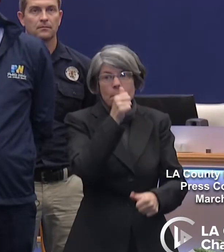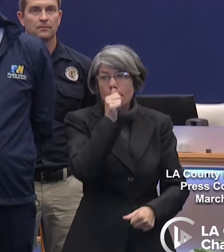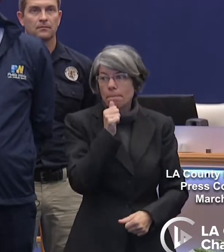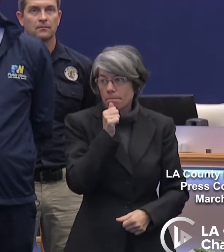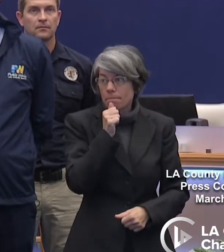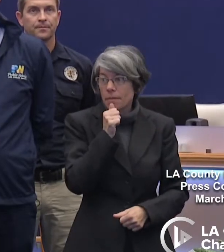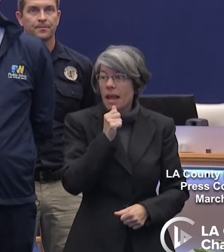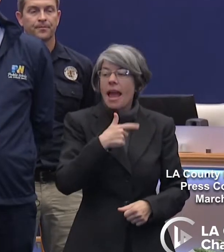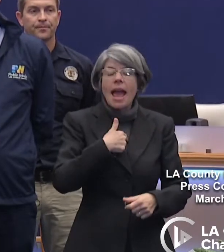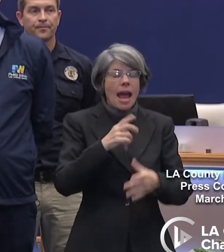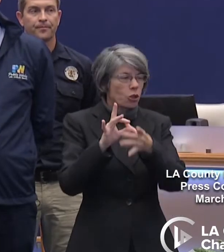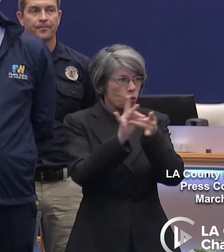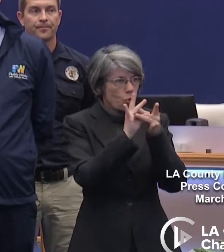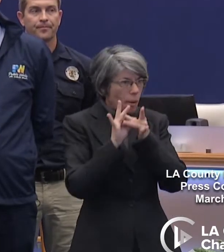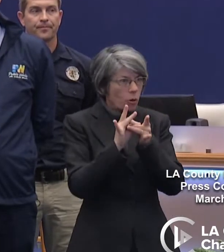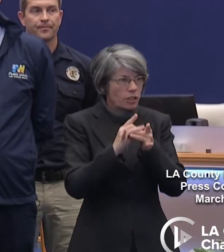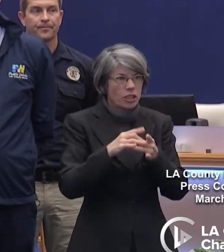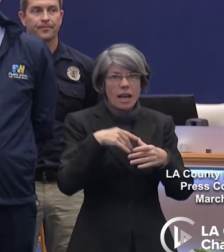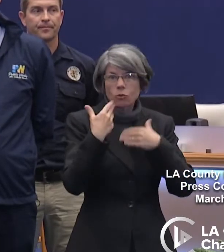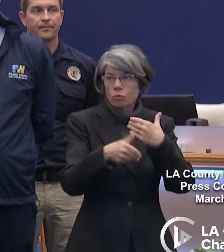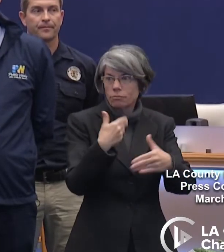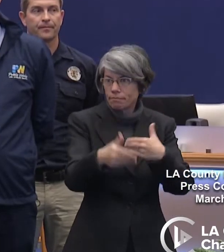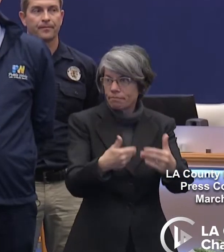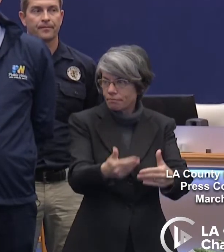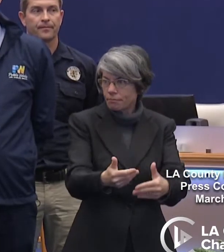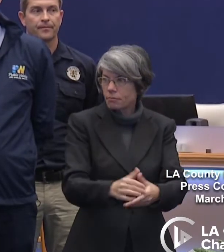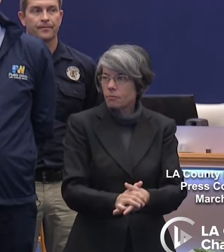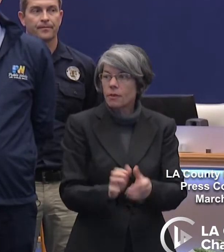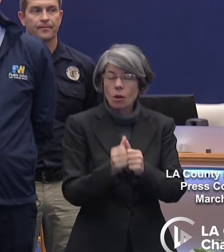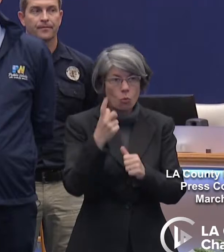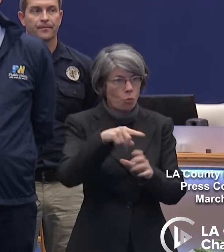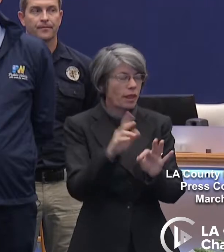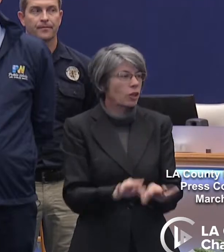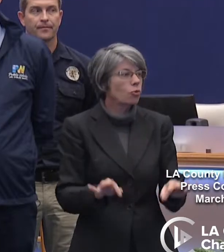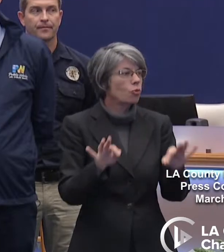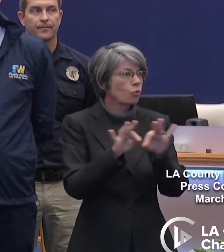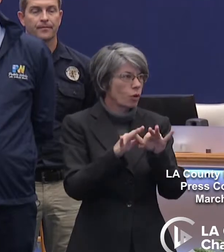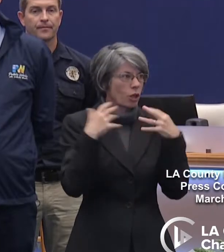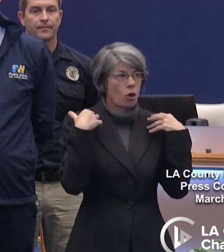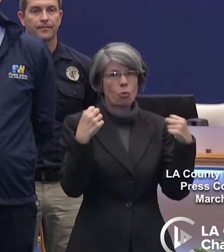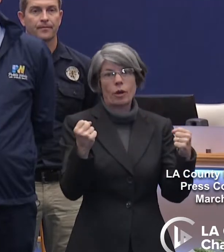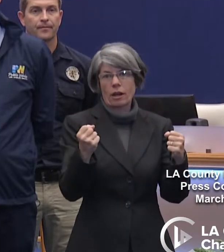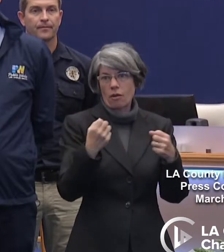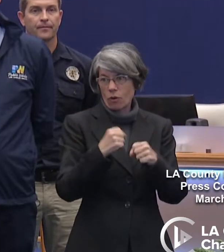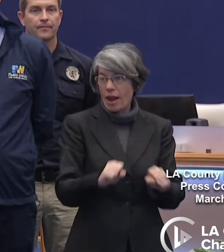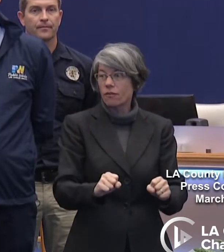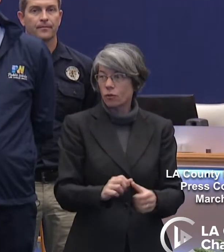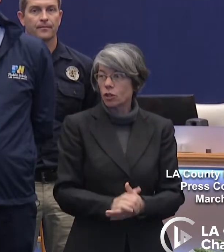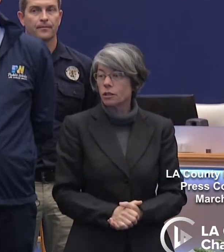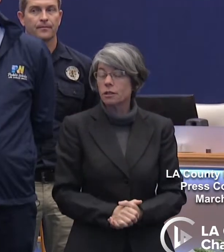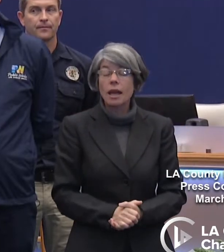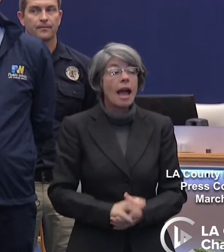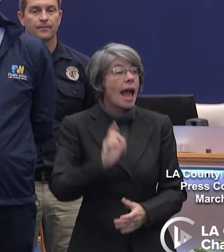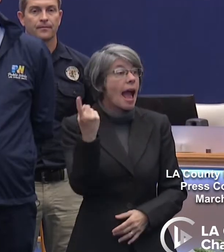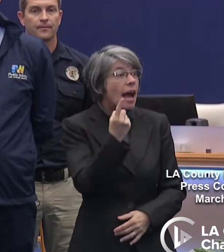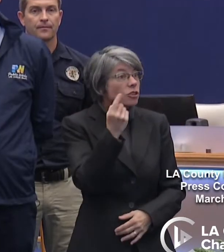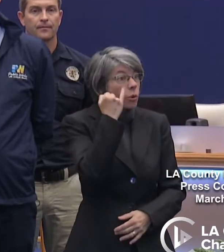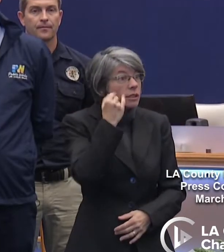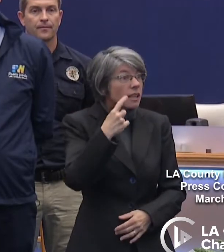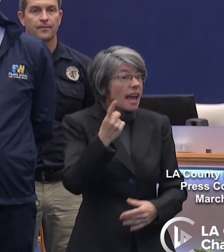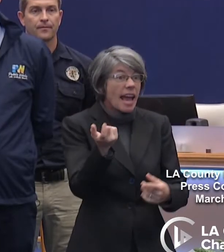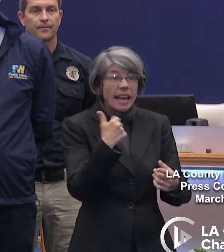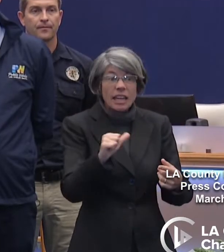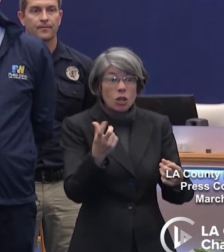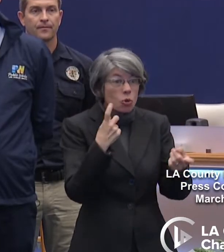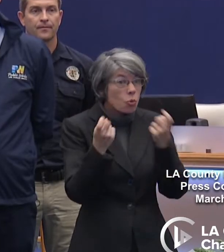patience and cooperation as we move forward with these critical recovery efforts. And as always, if you have any